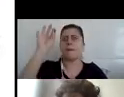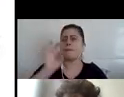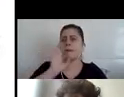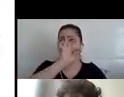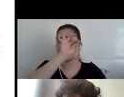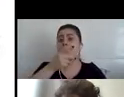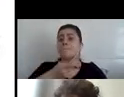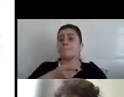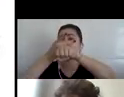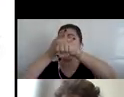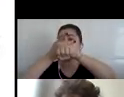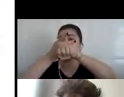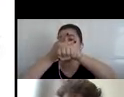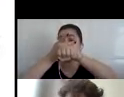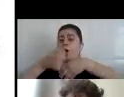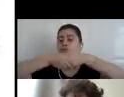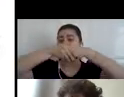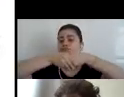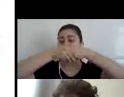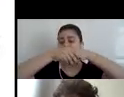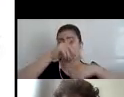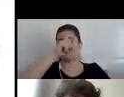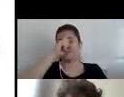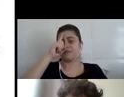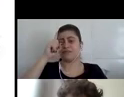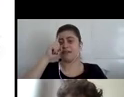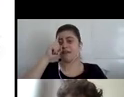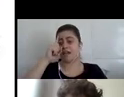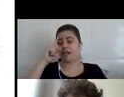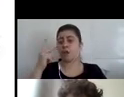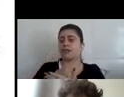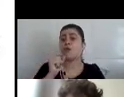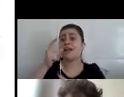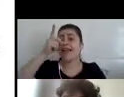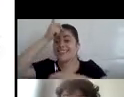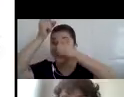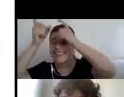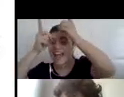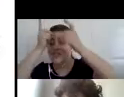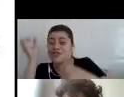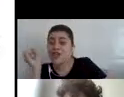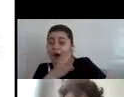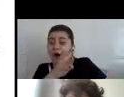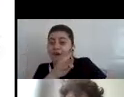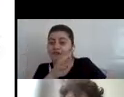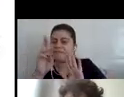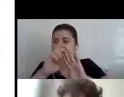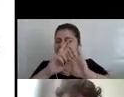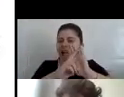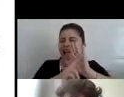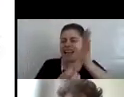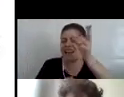food policy from our signatory cities. And year by year, we created a living library of